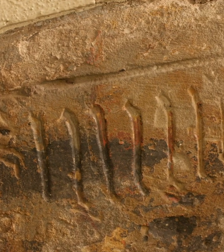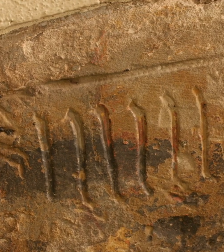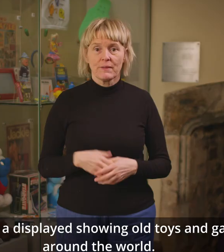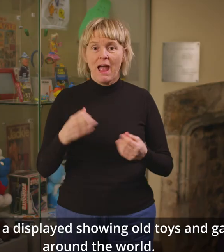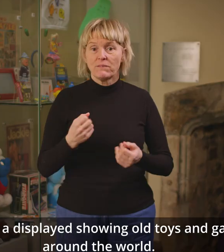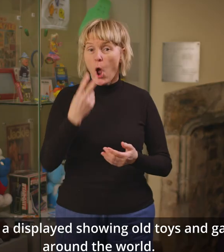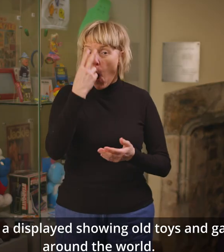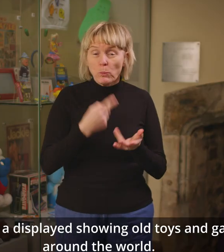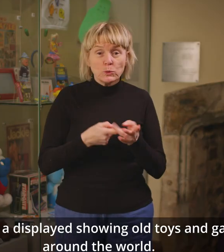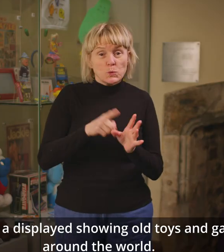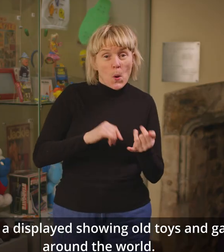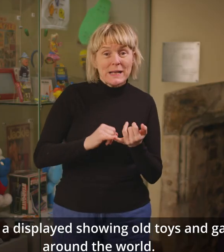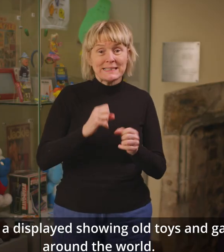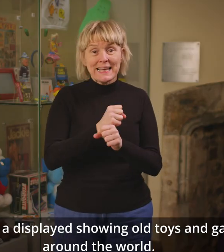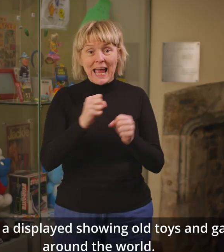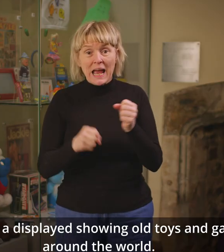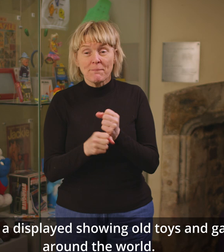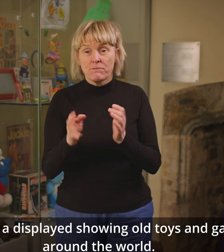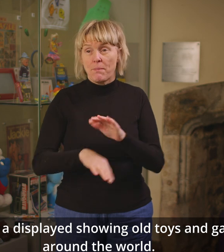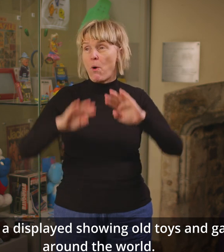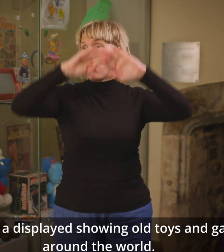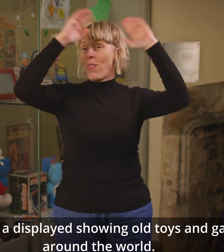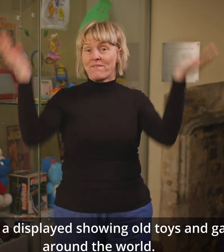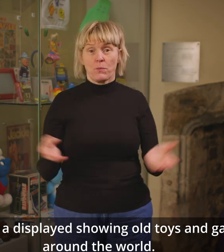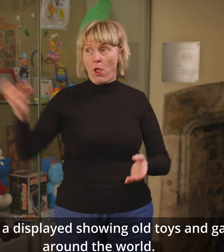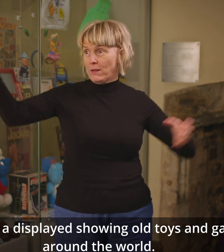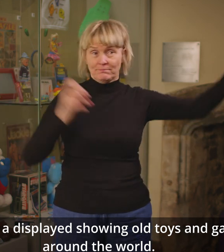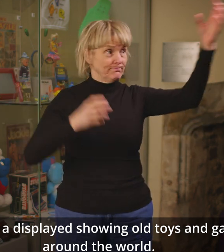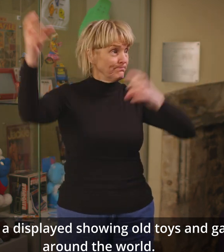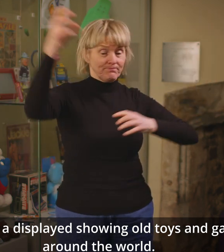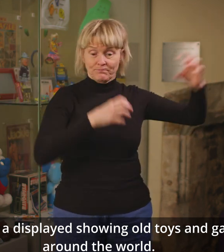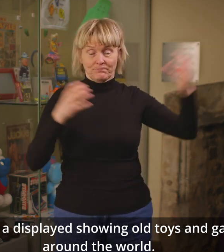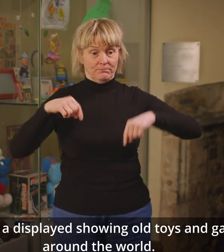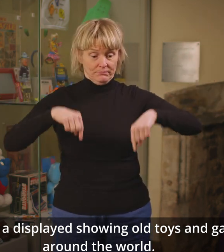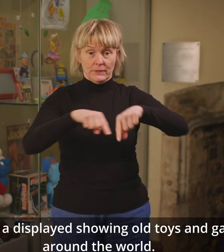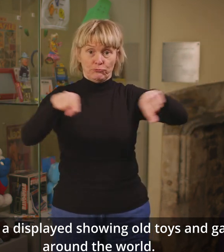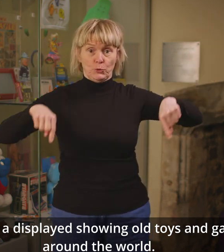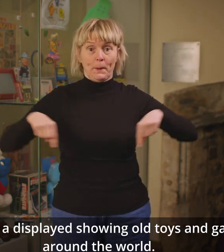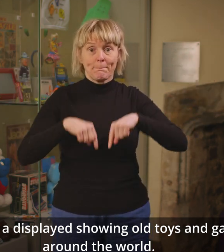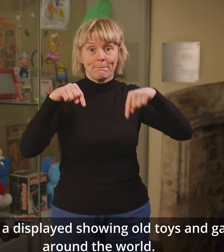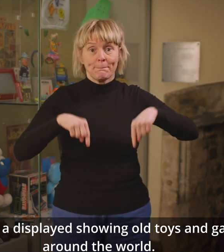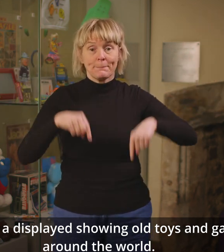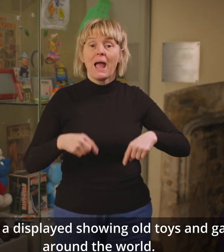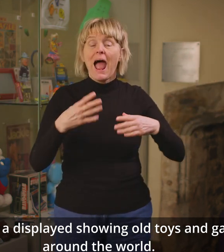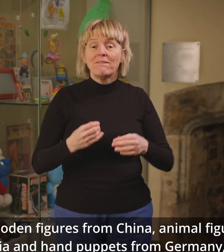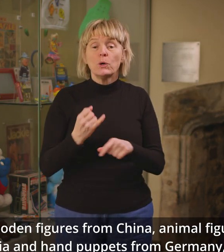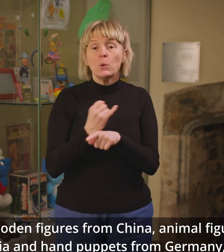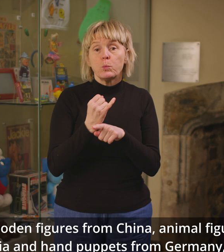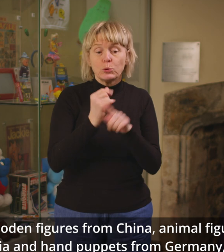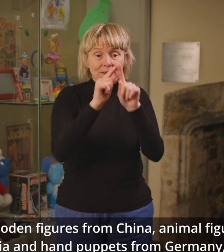Behind you is a display showing old toys and games from around the world. There are wooden